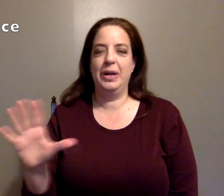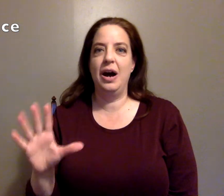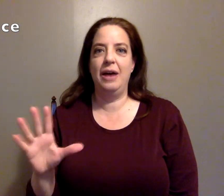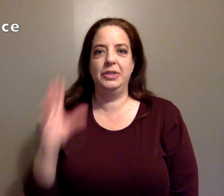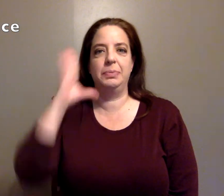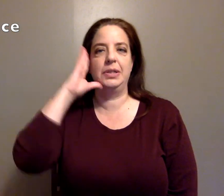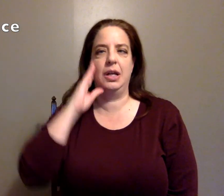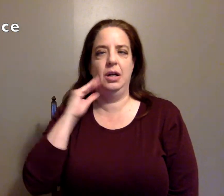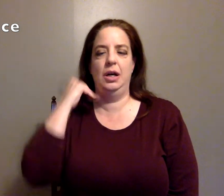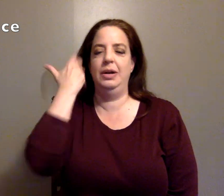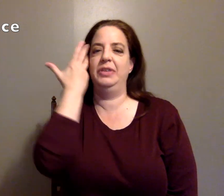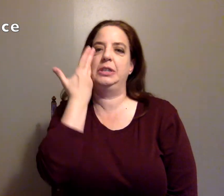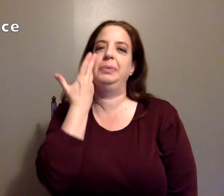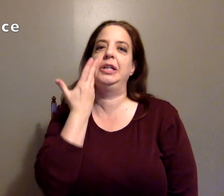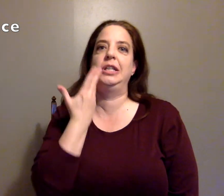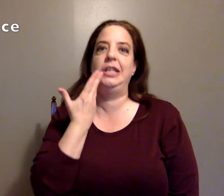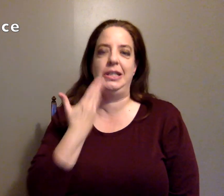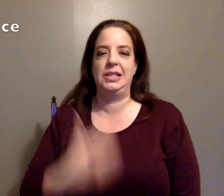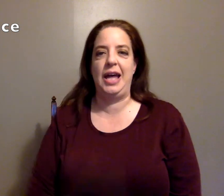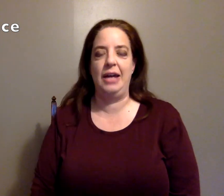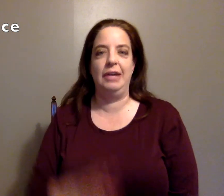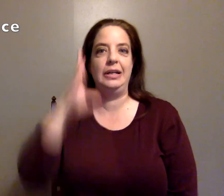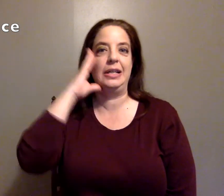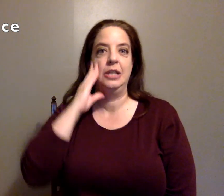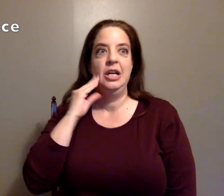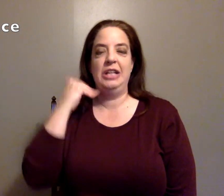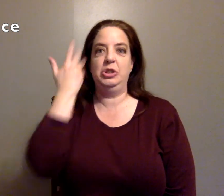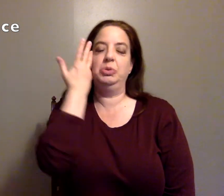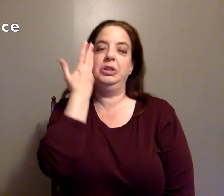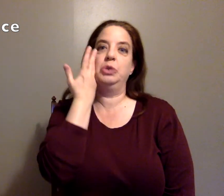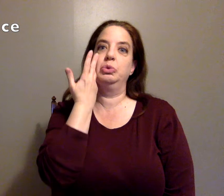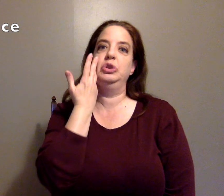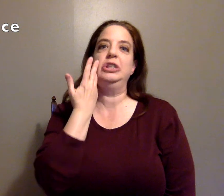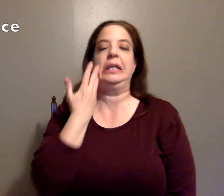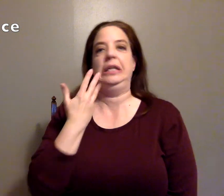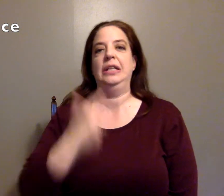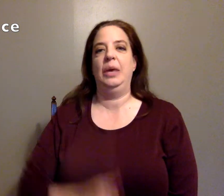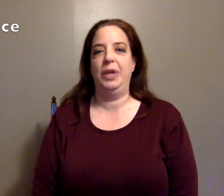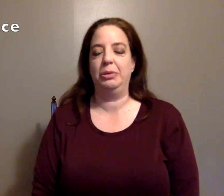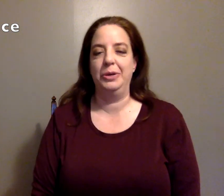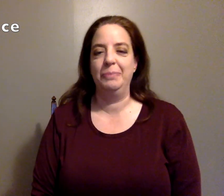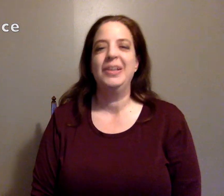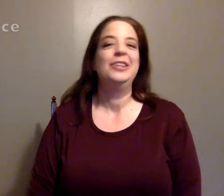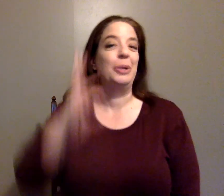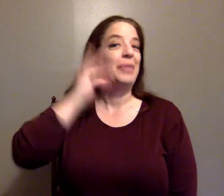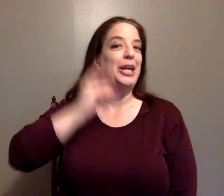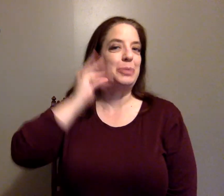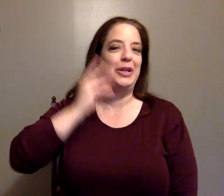awful experience, like, oh, I've experienced that, right? Like it's this really grueling thing that I went through. So